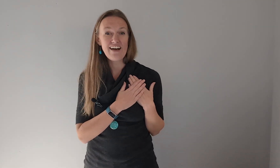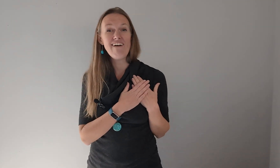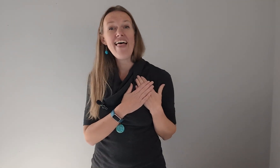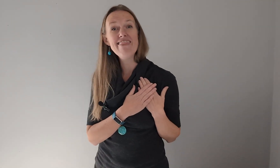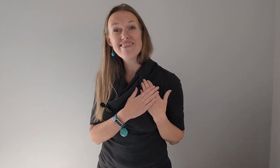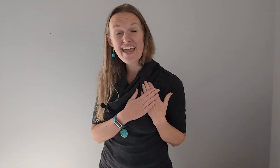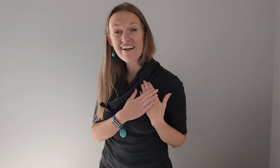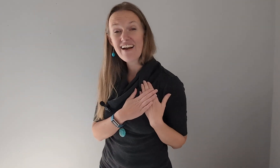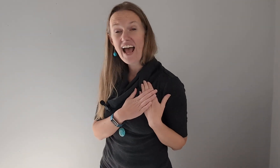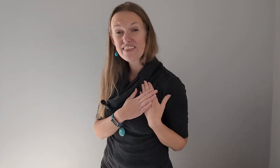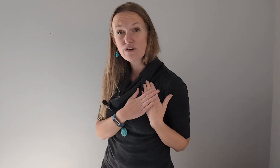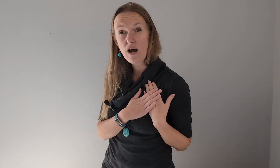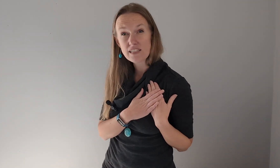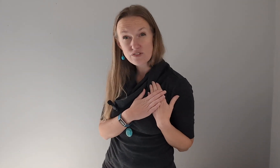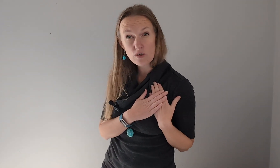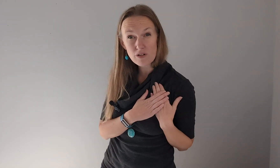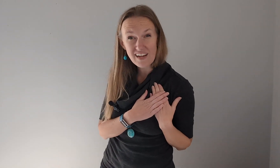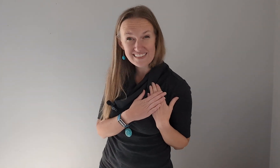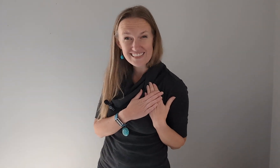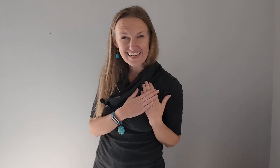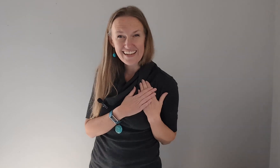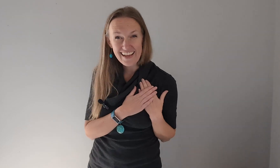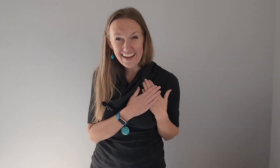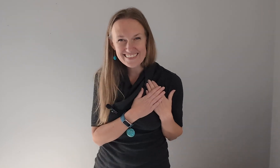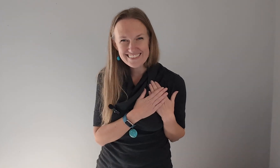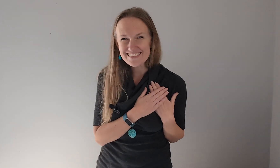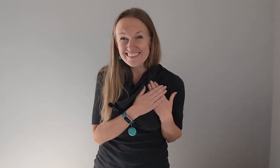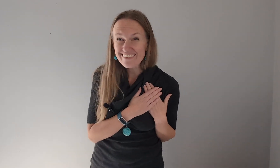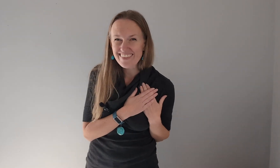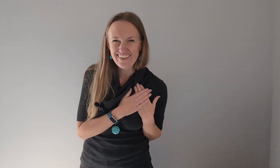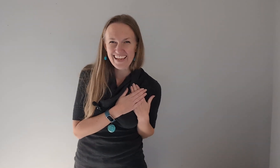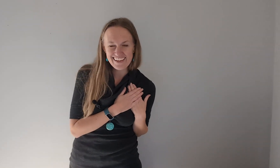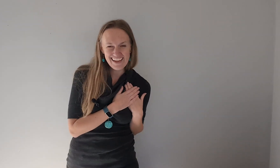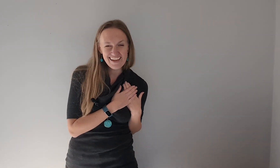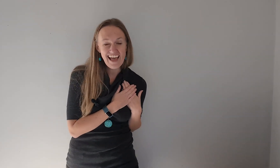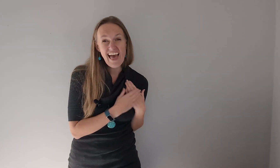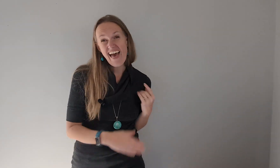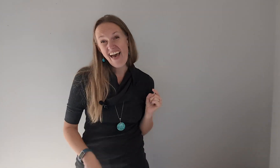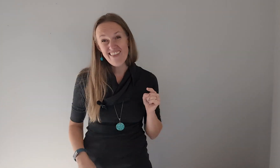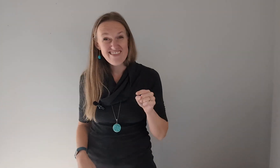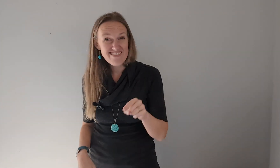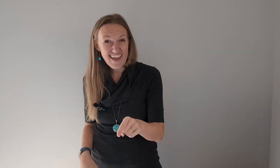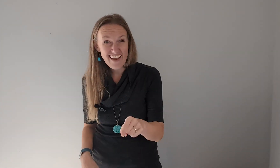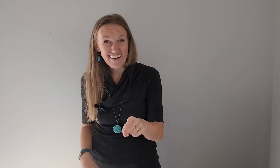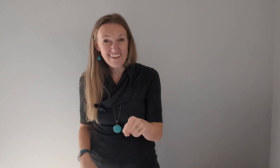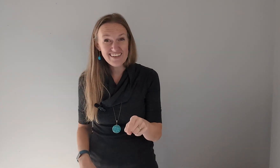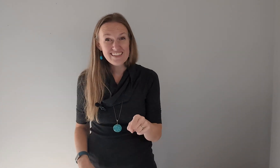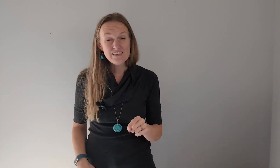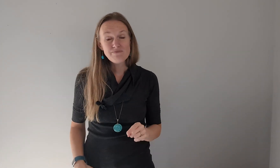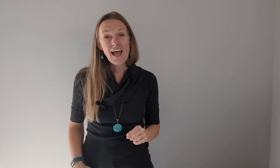now and there at the cross. 4 more lines today. Okay, guys? Stick with me, okay? And there